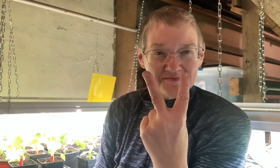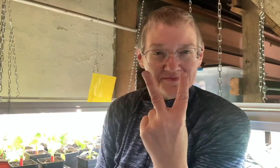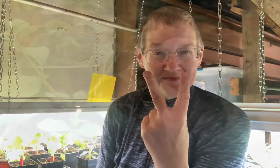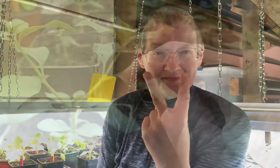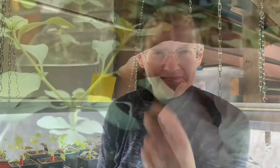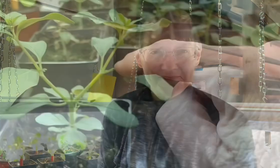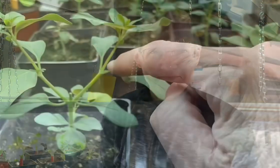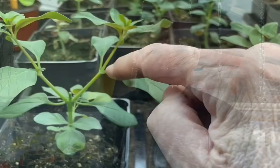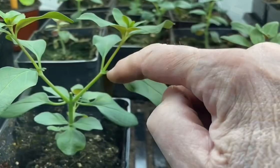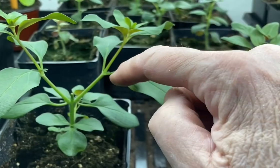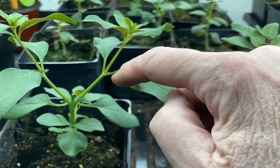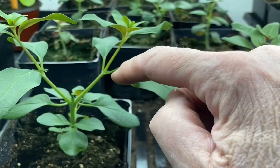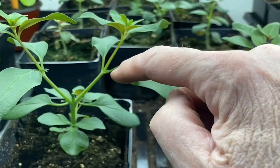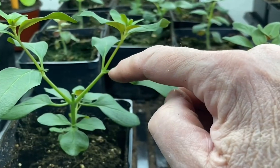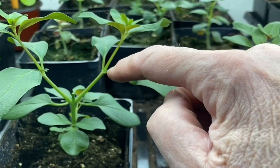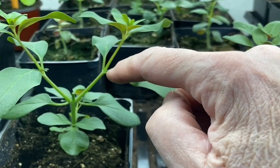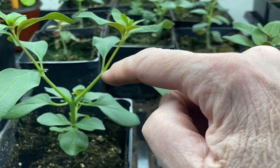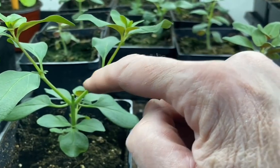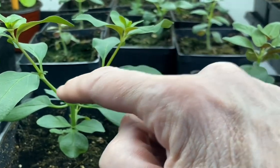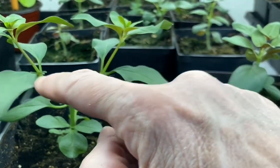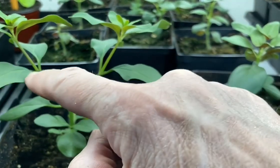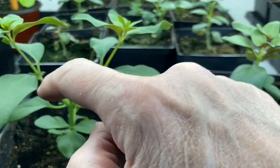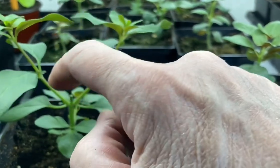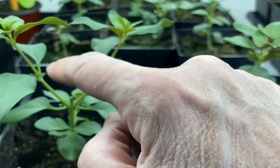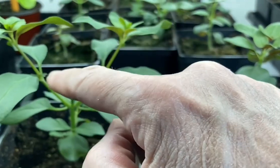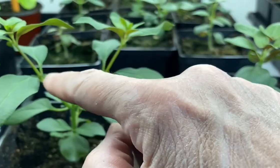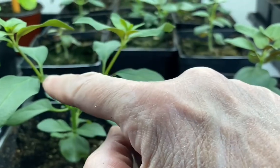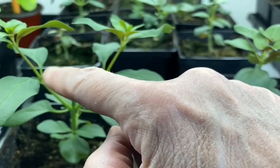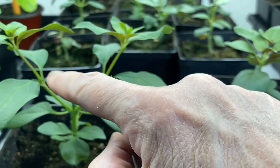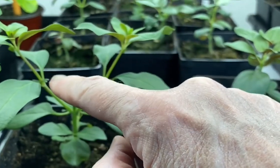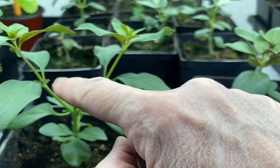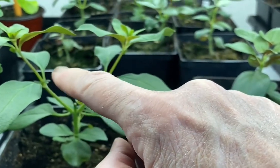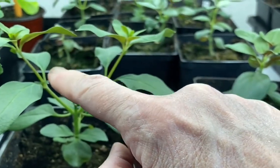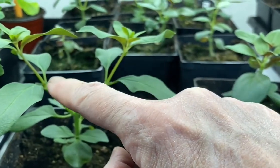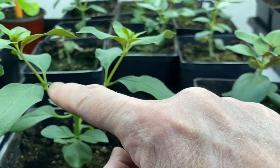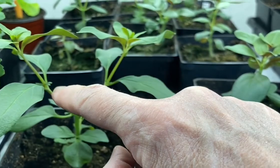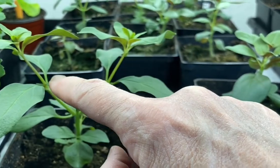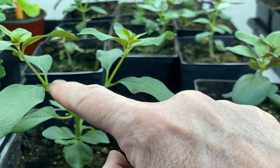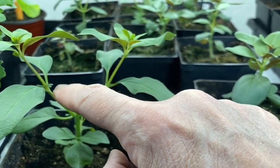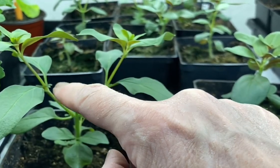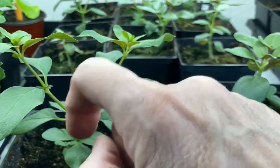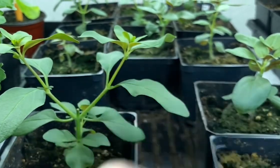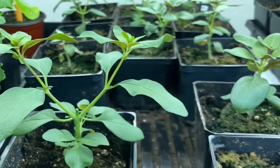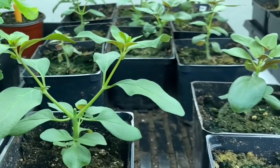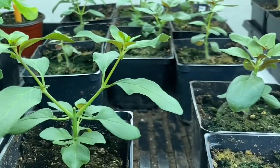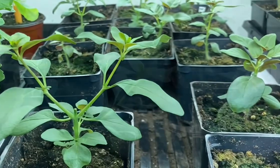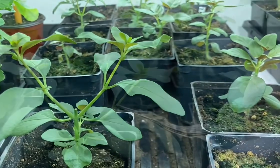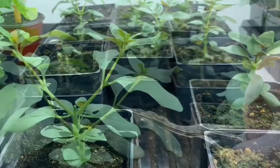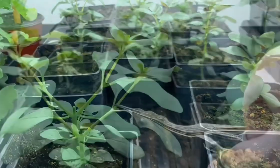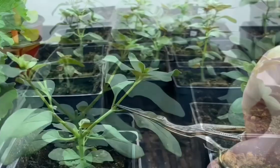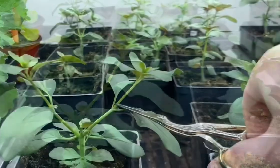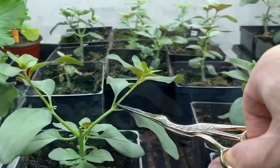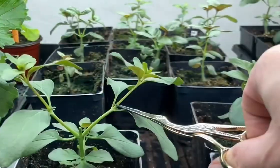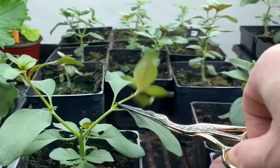And today we're going to cut the center out of those branches where there's some new growth nodes.